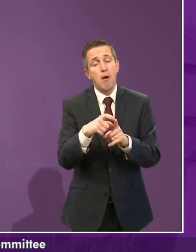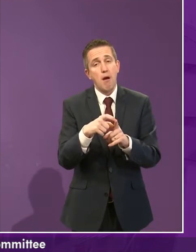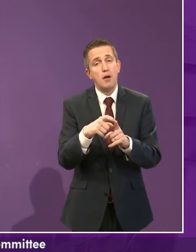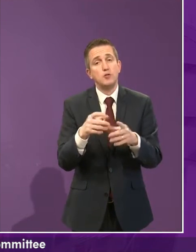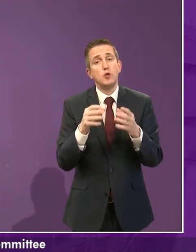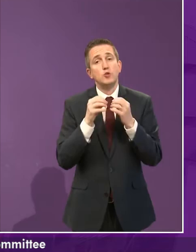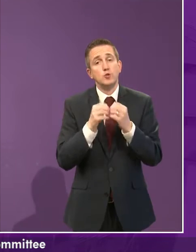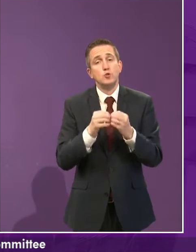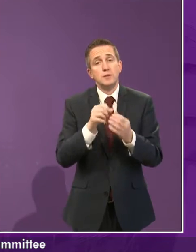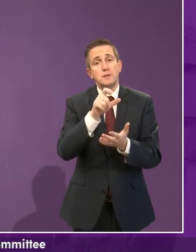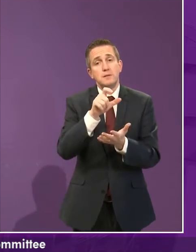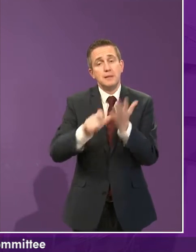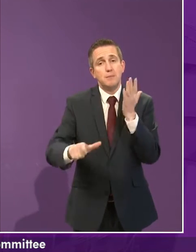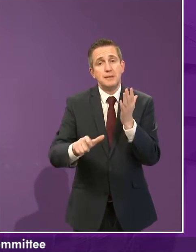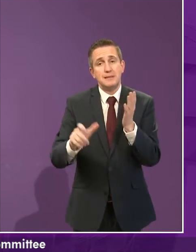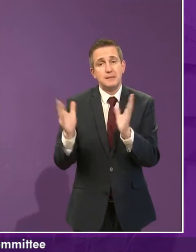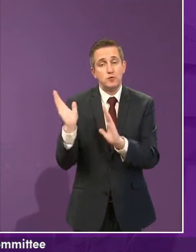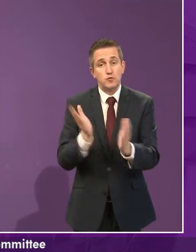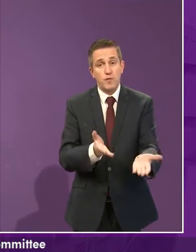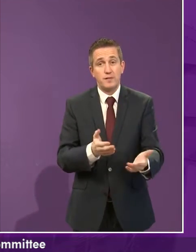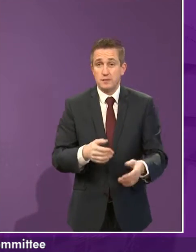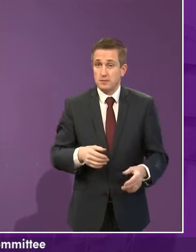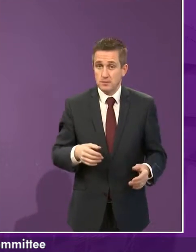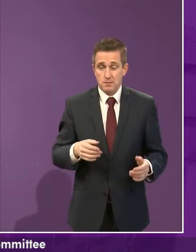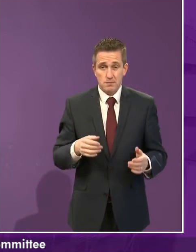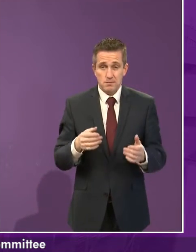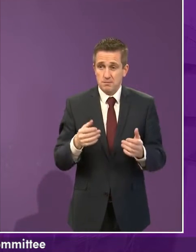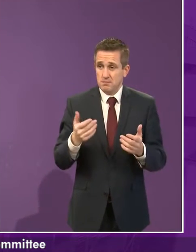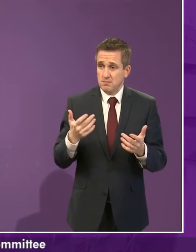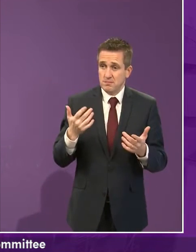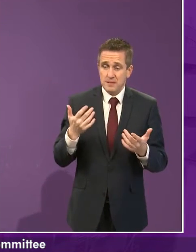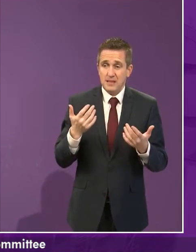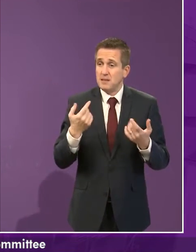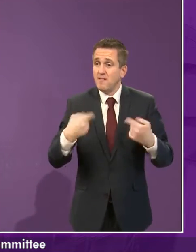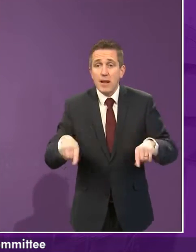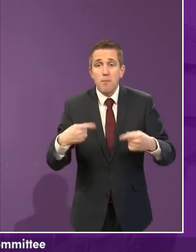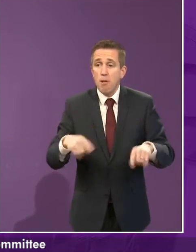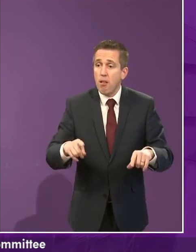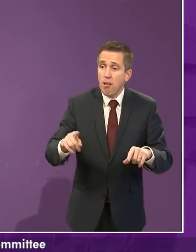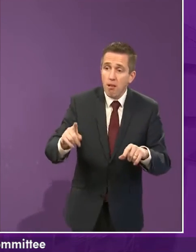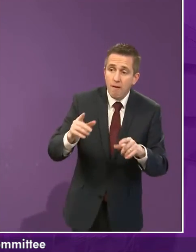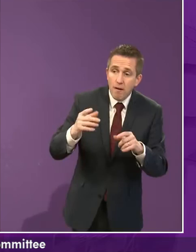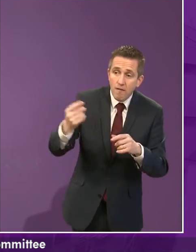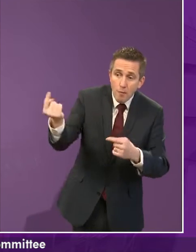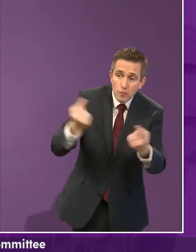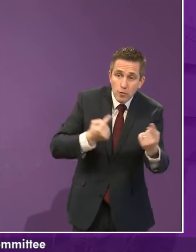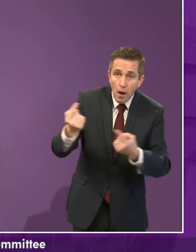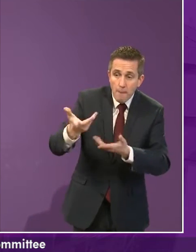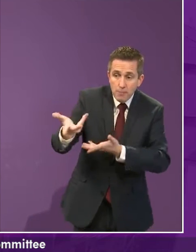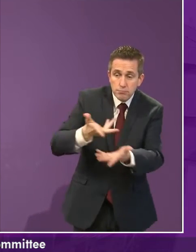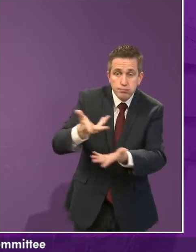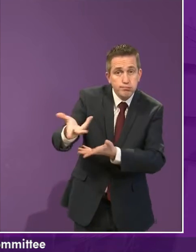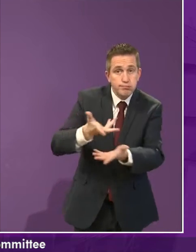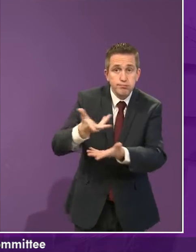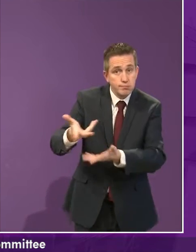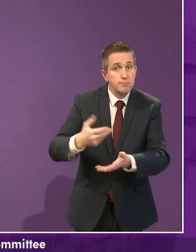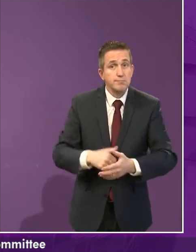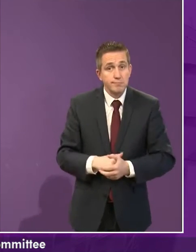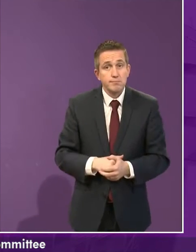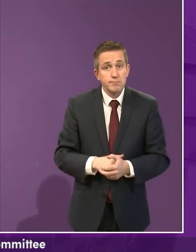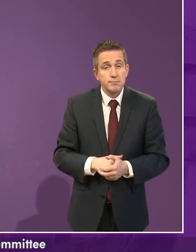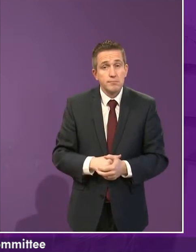Disability Service is always open for open days when students and their families come